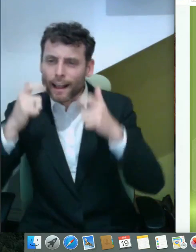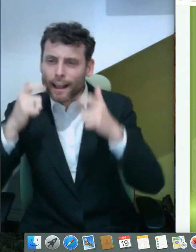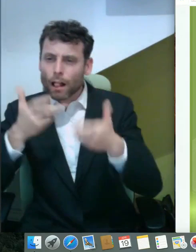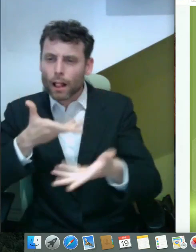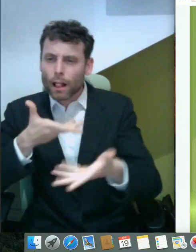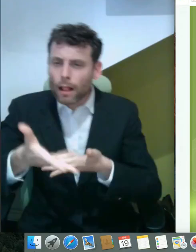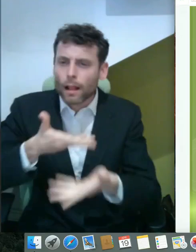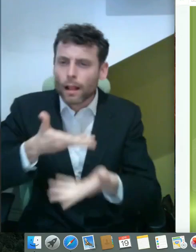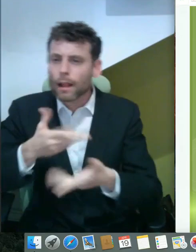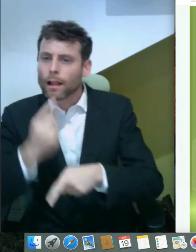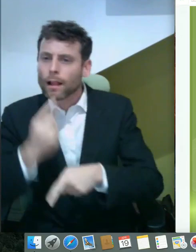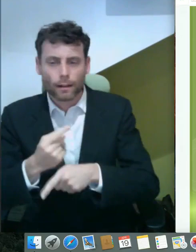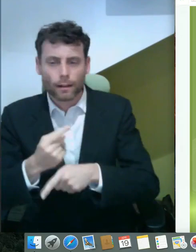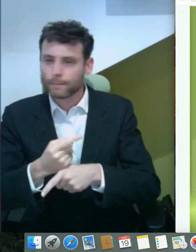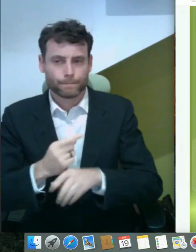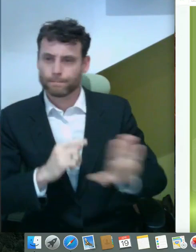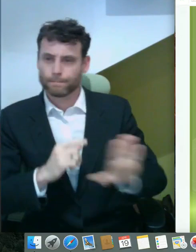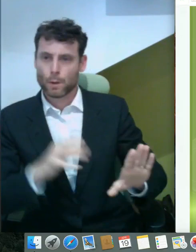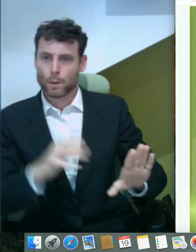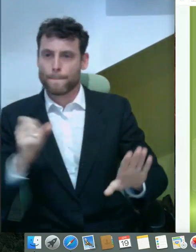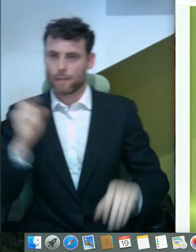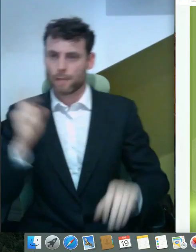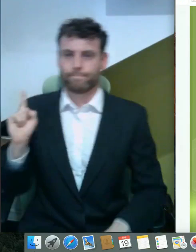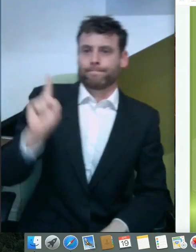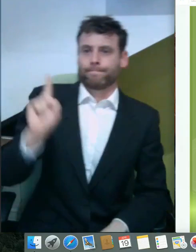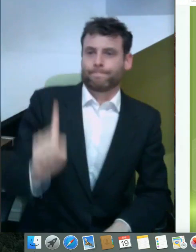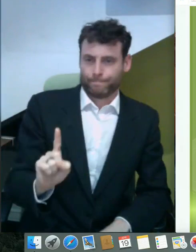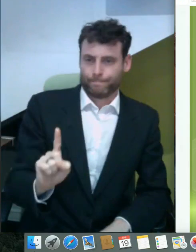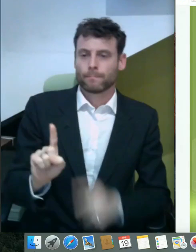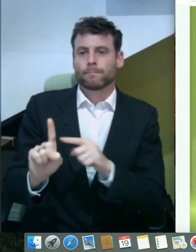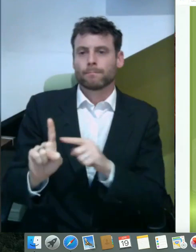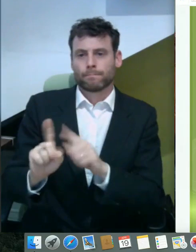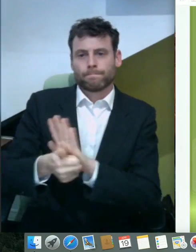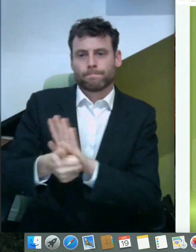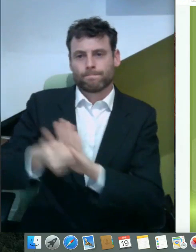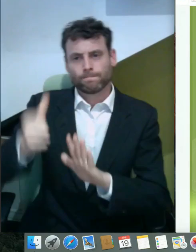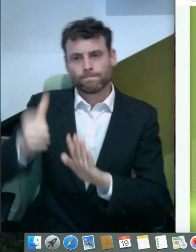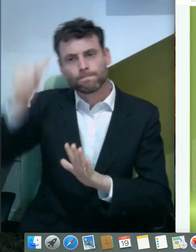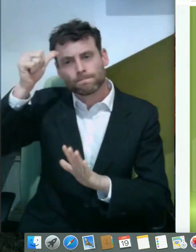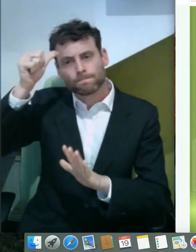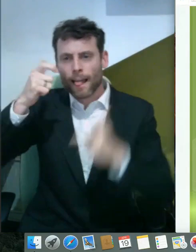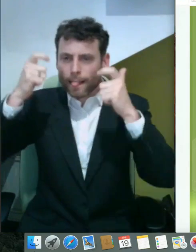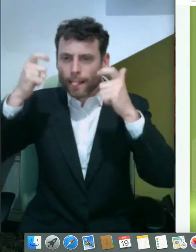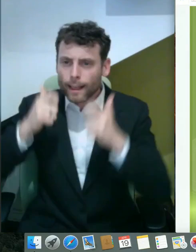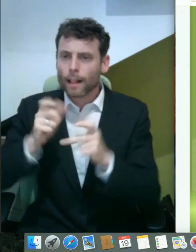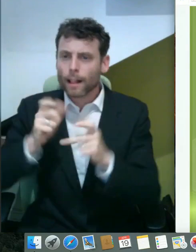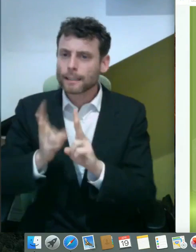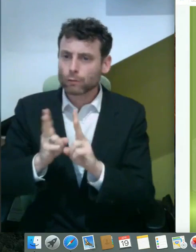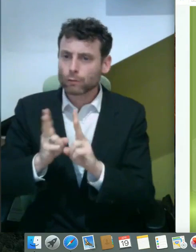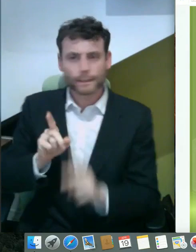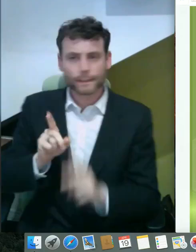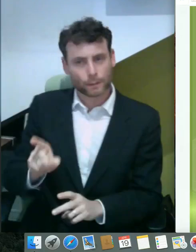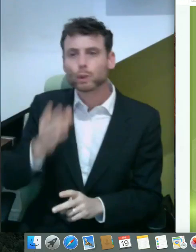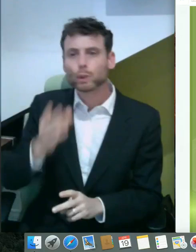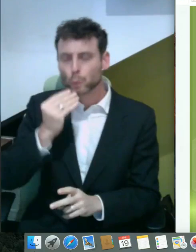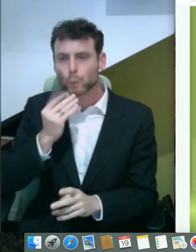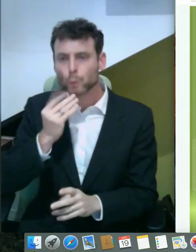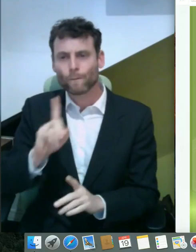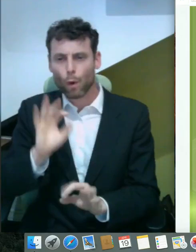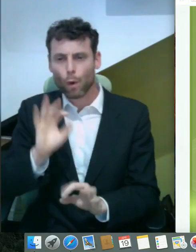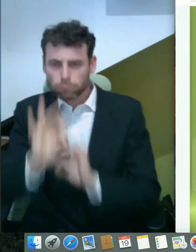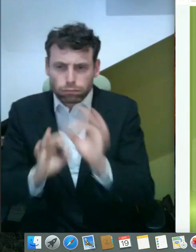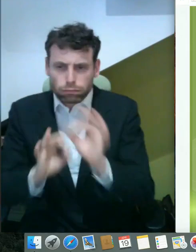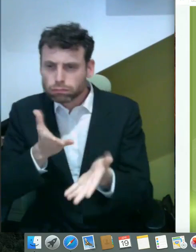and experienced legal interpreters should be brought in to conduct that or to mediate that interaction.